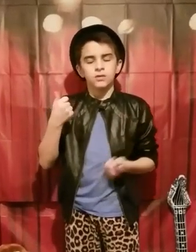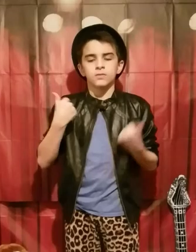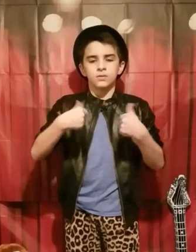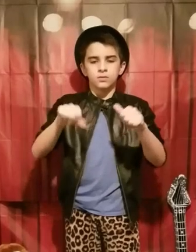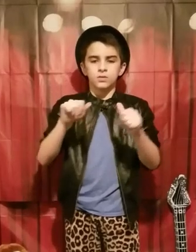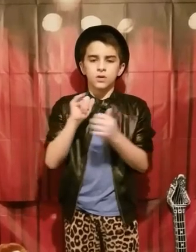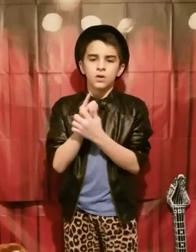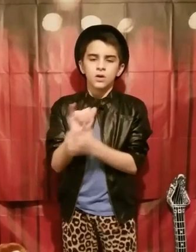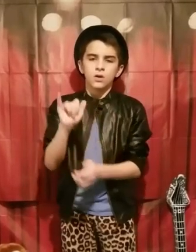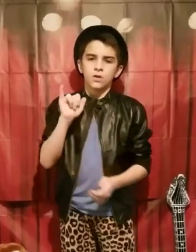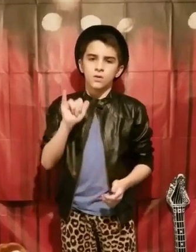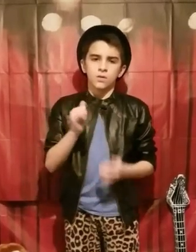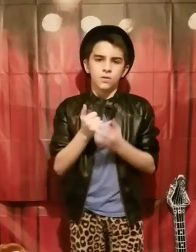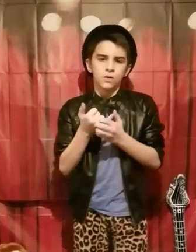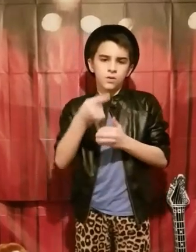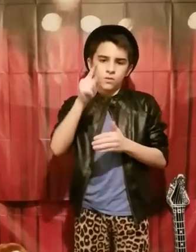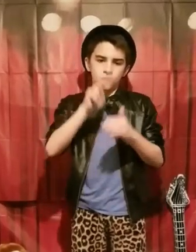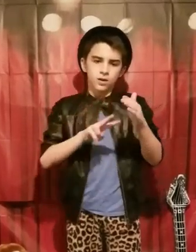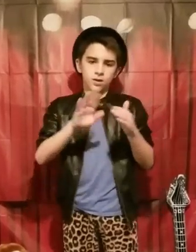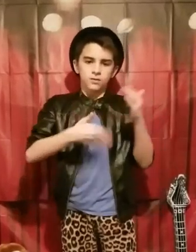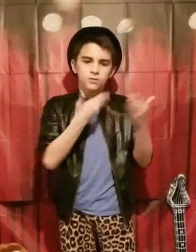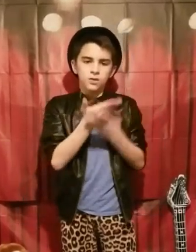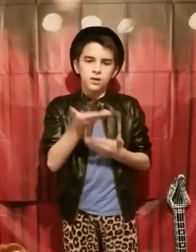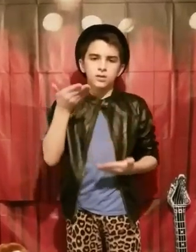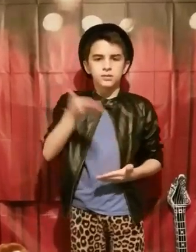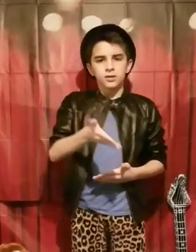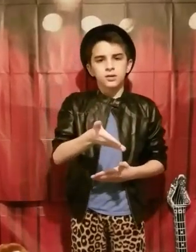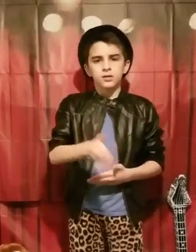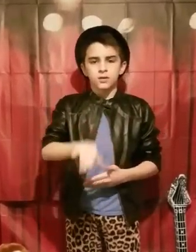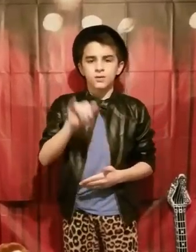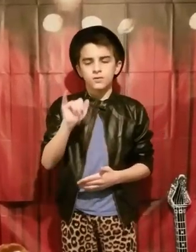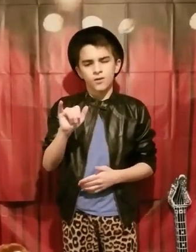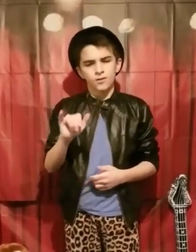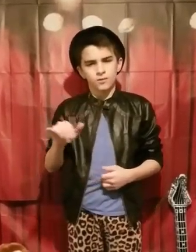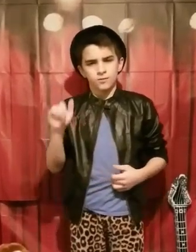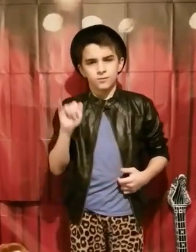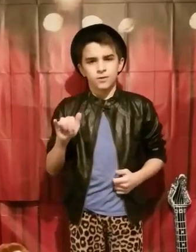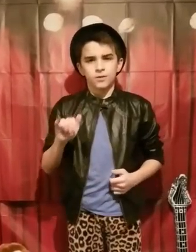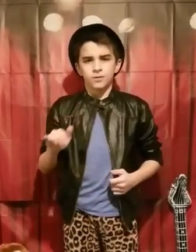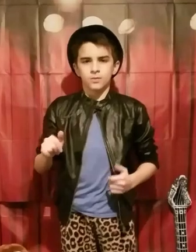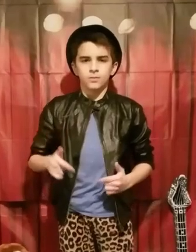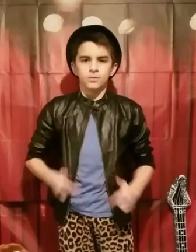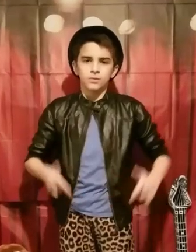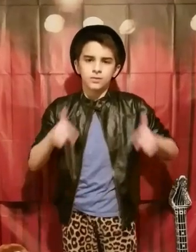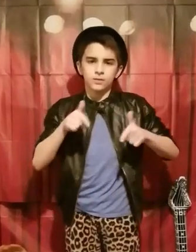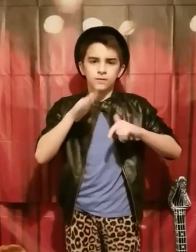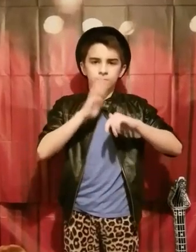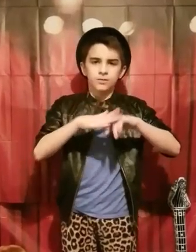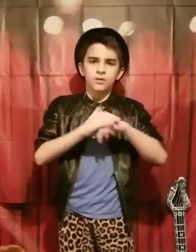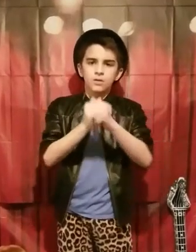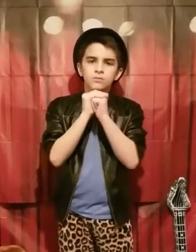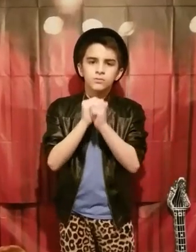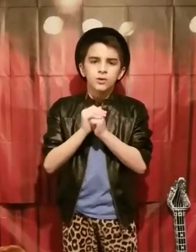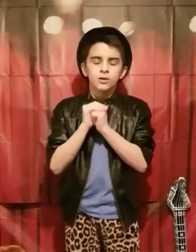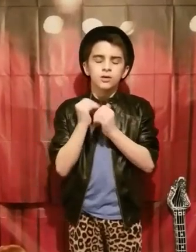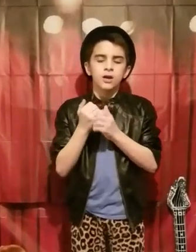Oh, I'm living on Oh, I'm living on a prayer